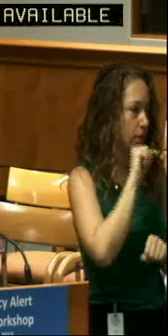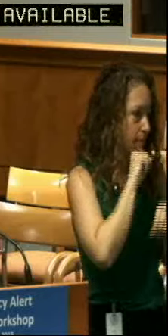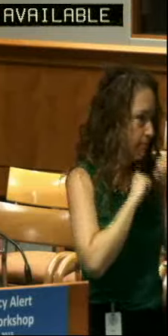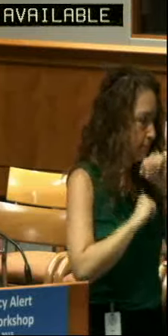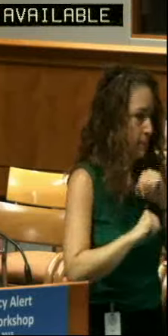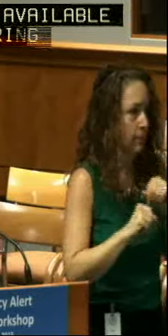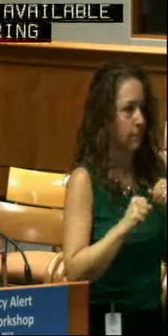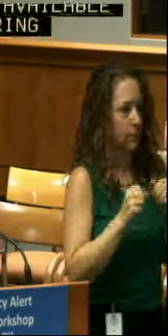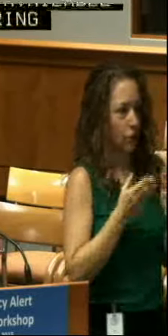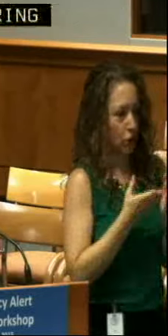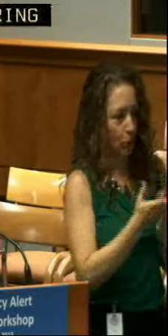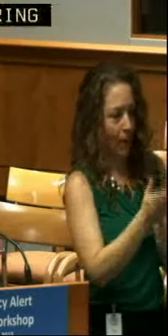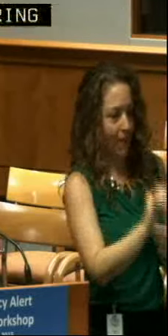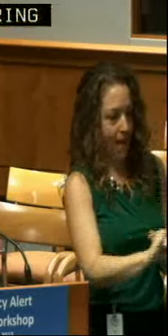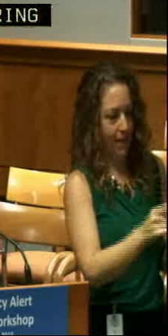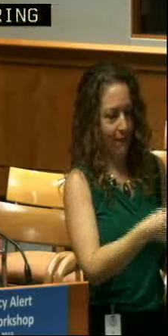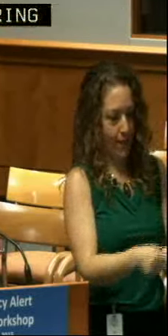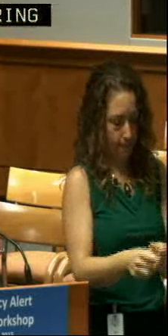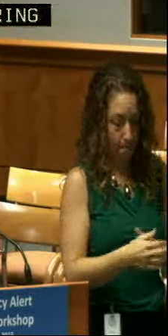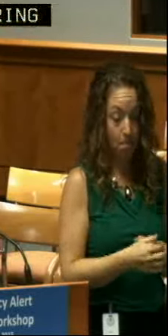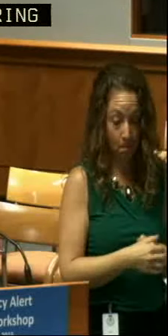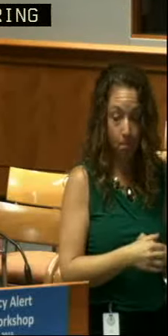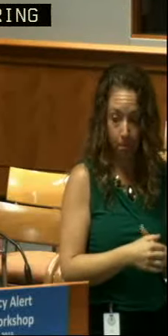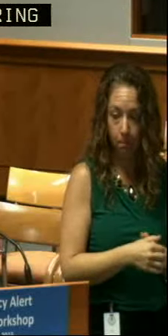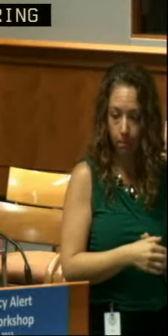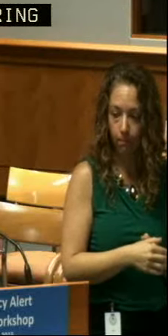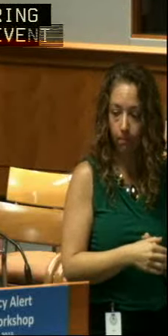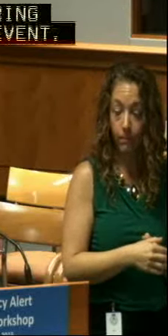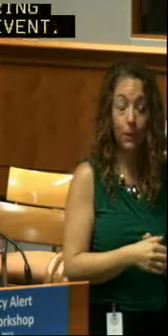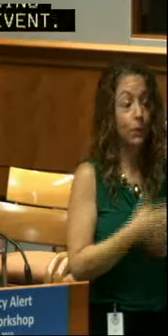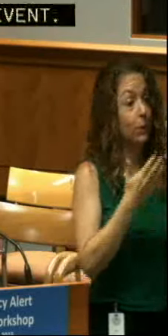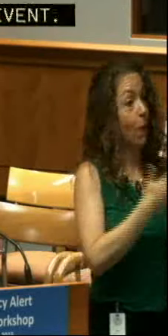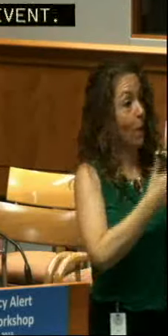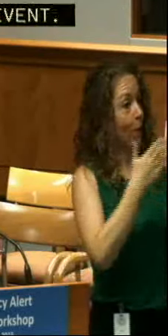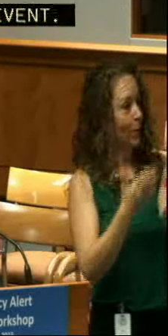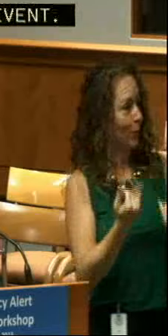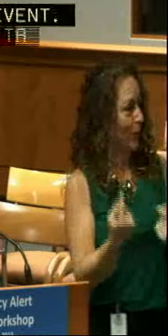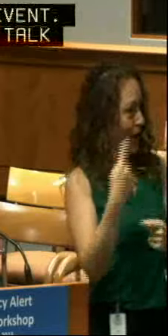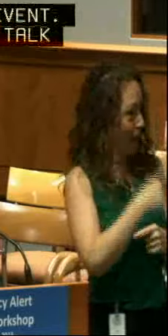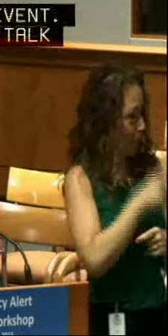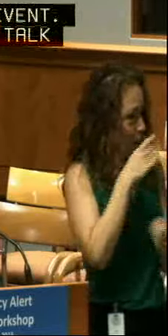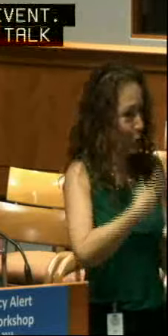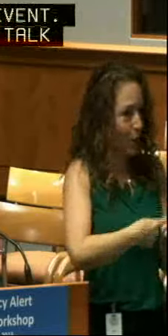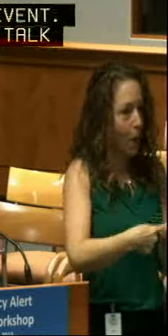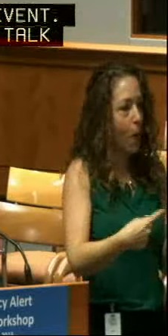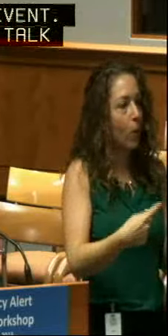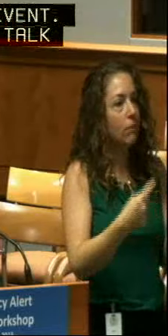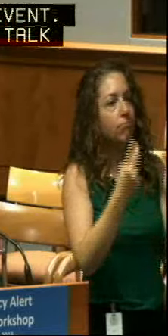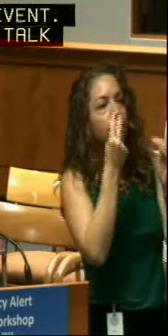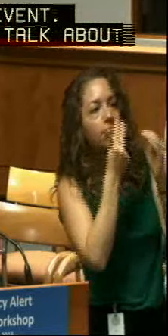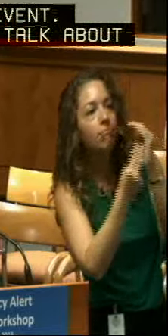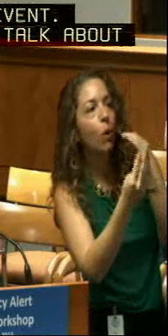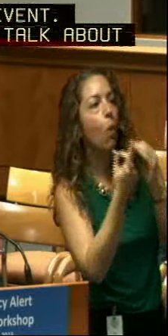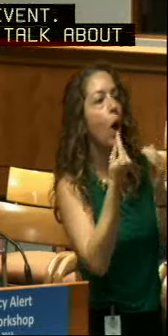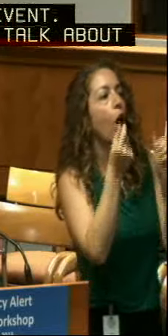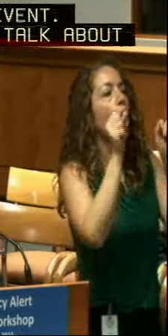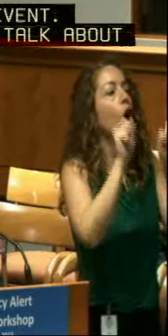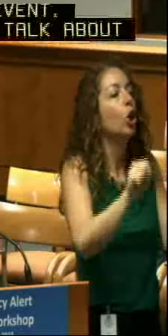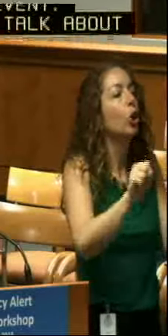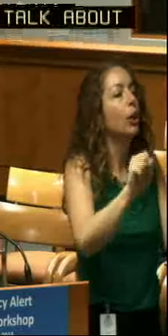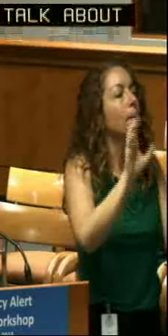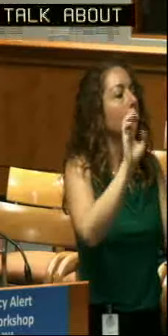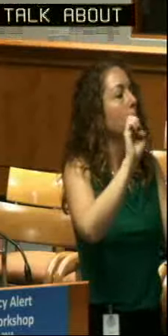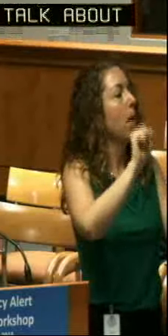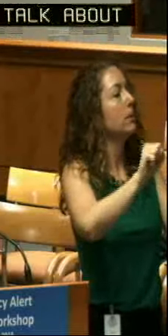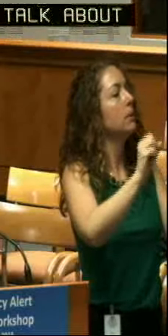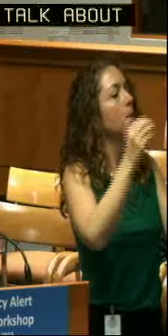event. So today we're going to talk about what could be the art of the possible. First,